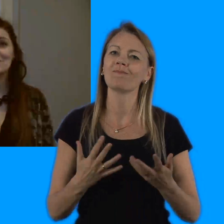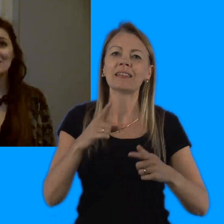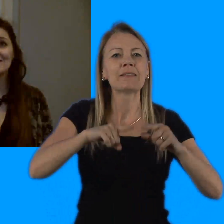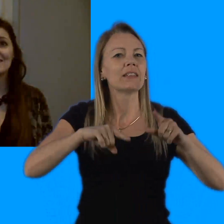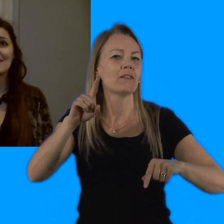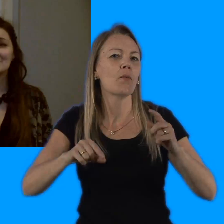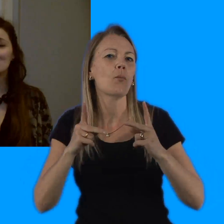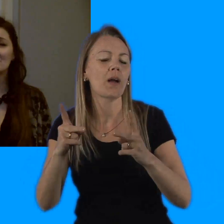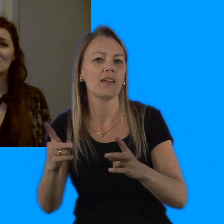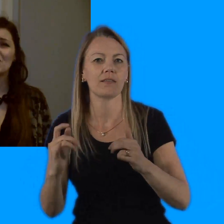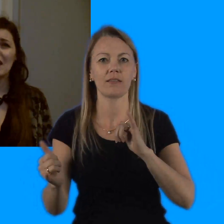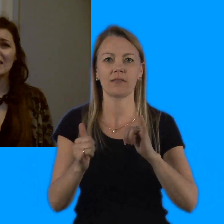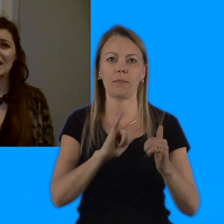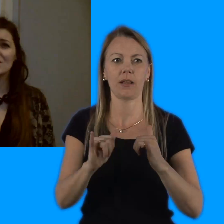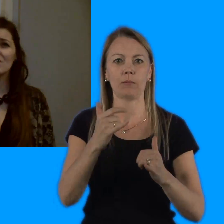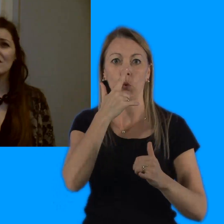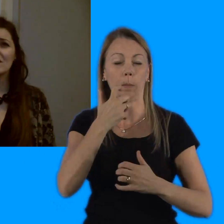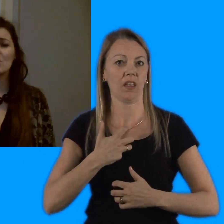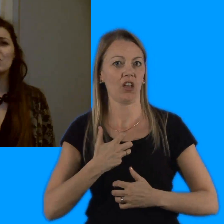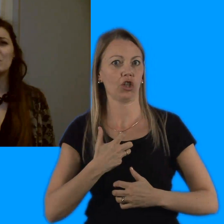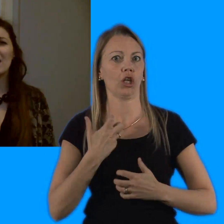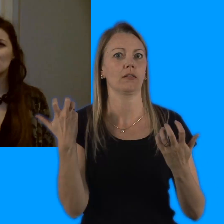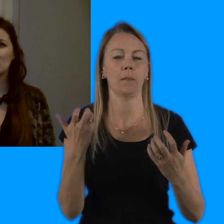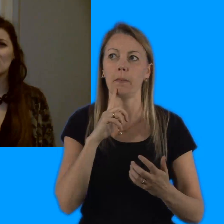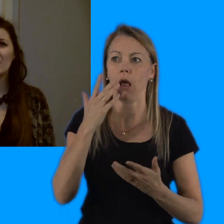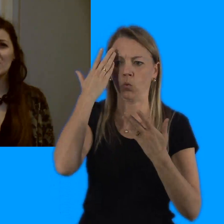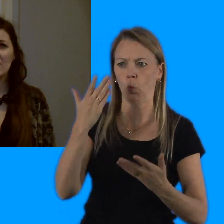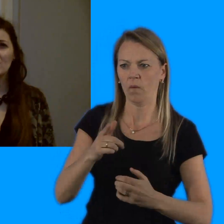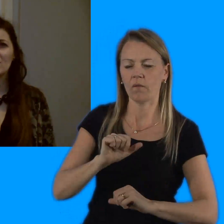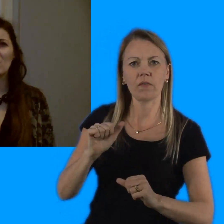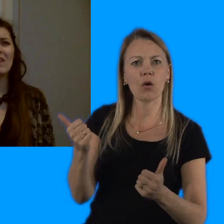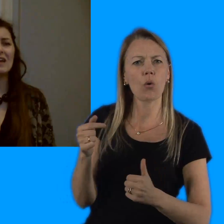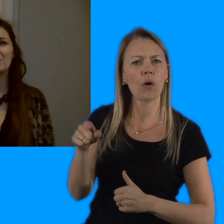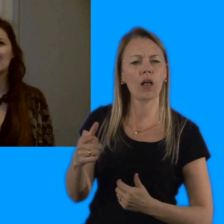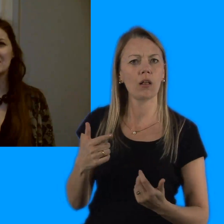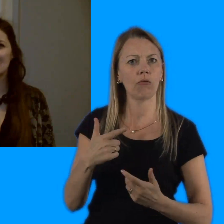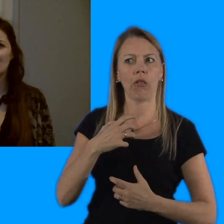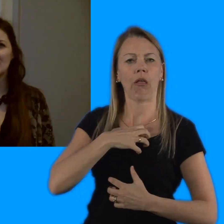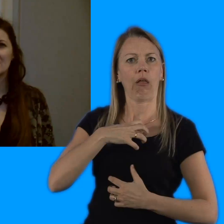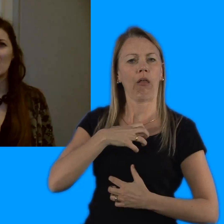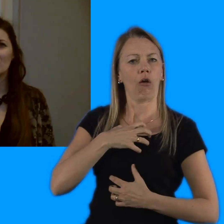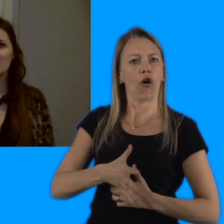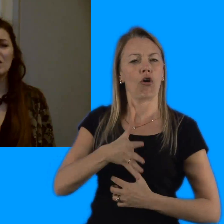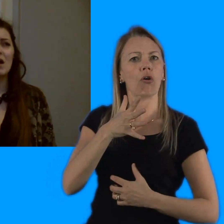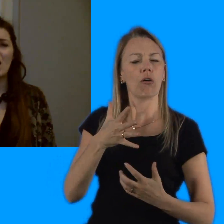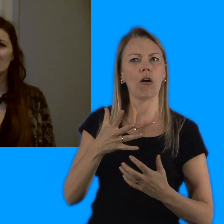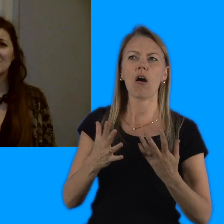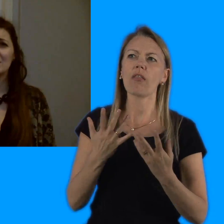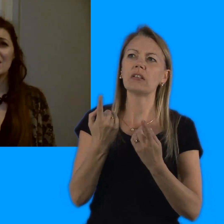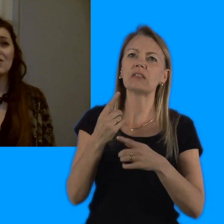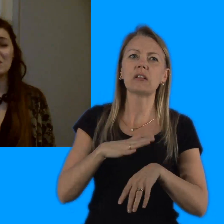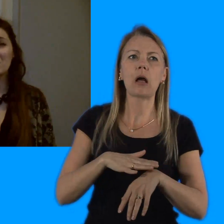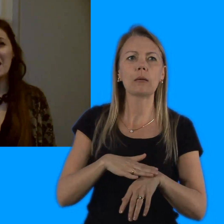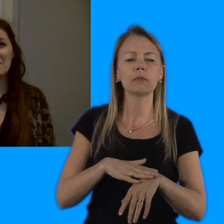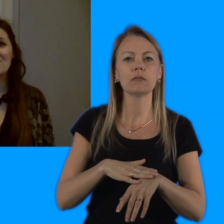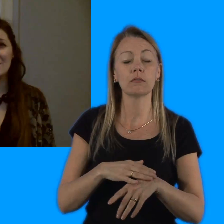Lots of different ways. Some ways that have been really aggressive, you know, from people that I don't know very well, you know, and that can be really intimidating and horrible. Other